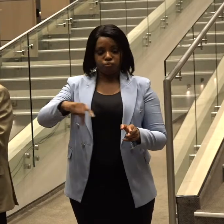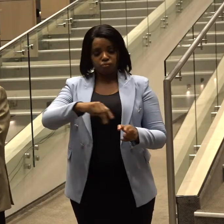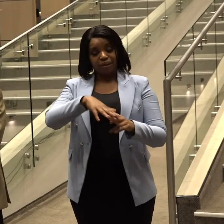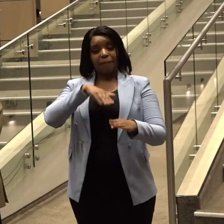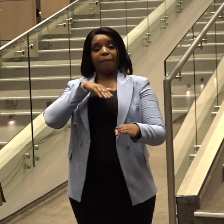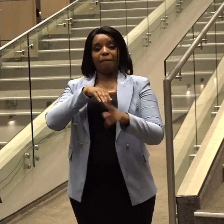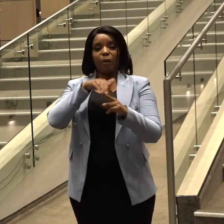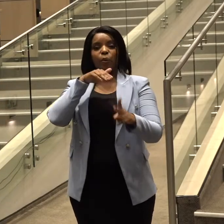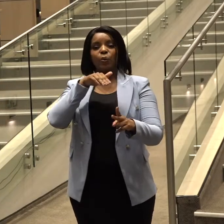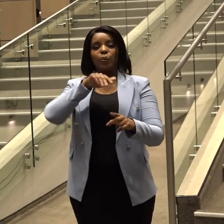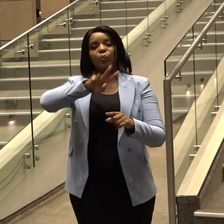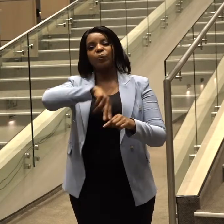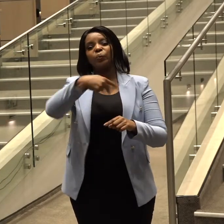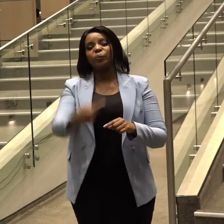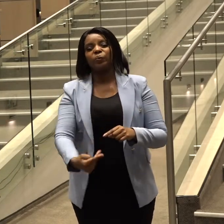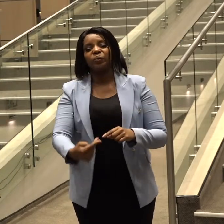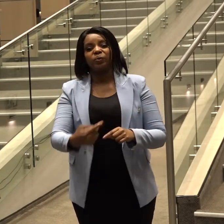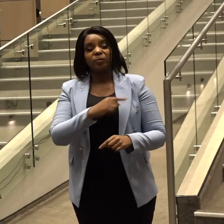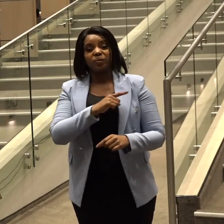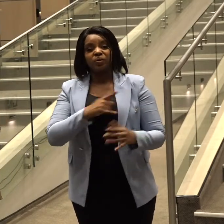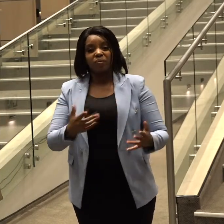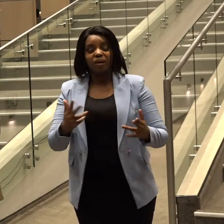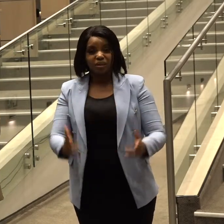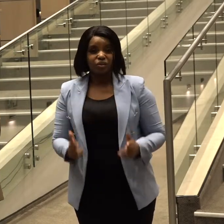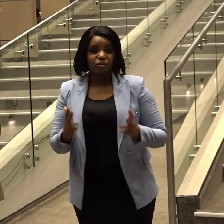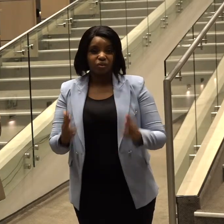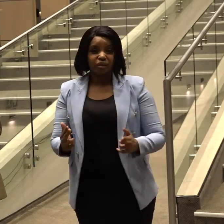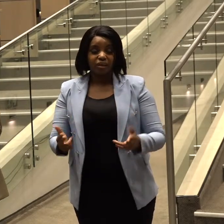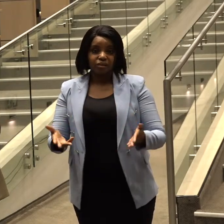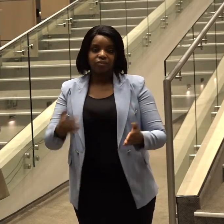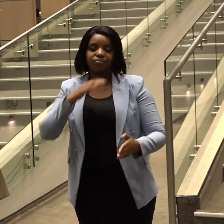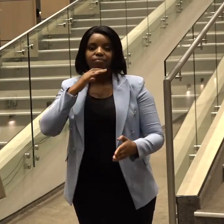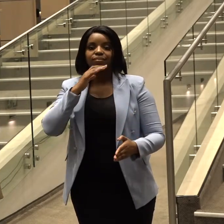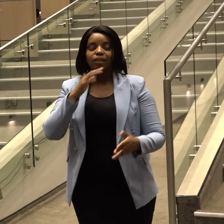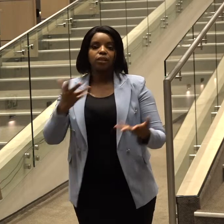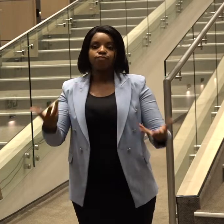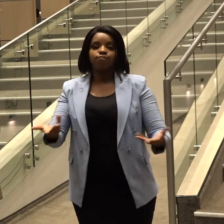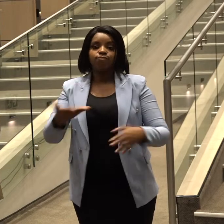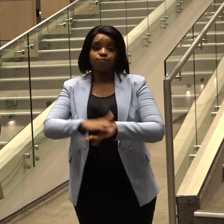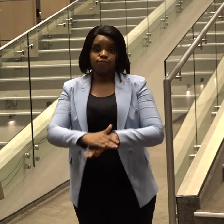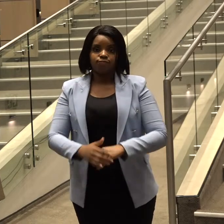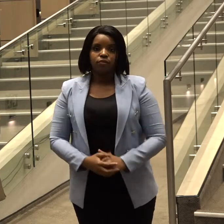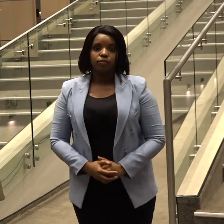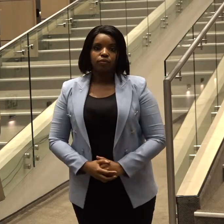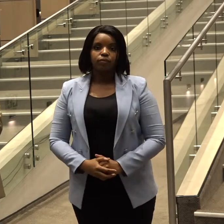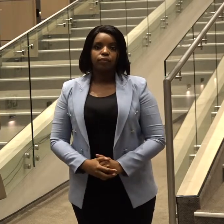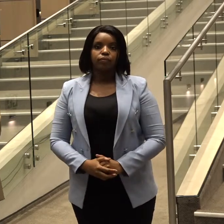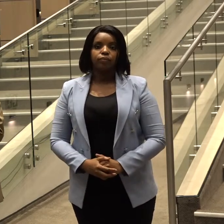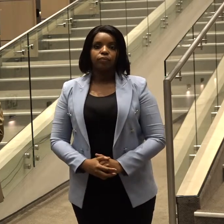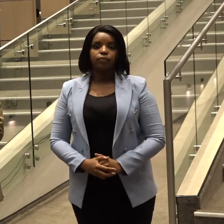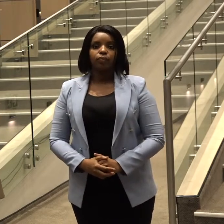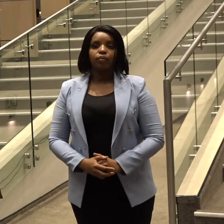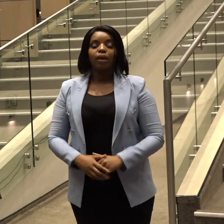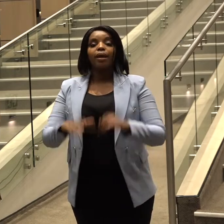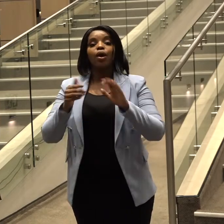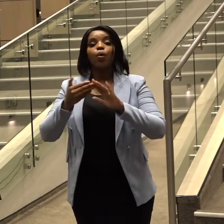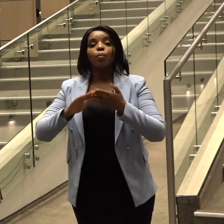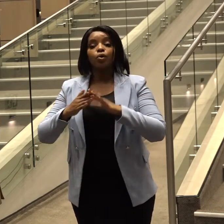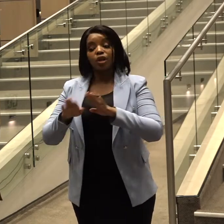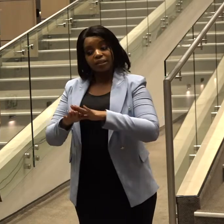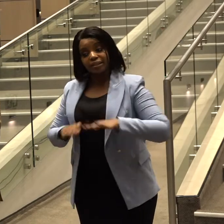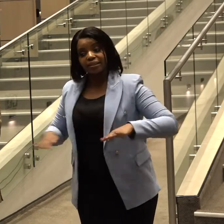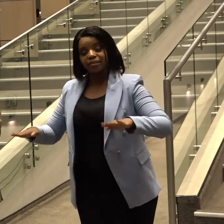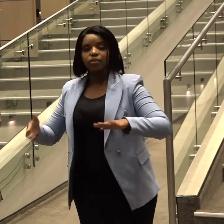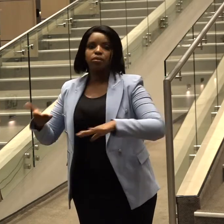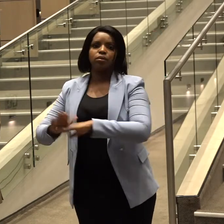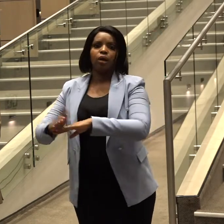by the train and ultimately it will enter the the the the community and we go on strike we don't want to